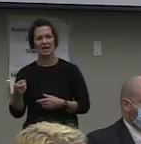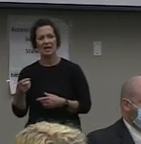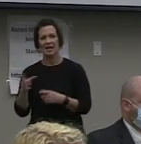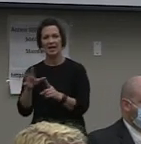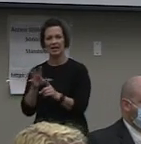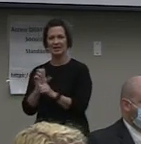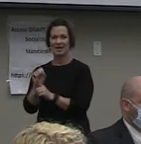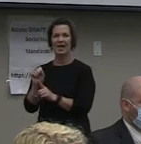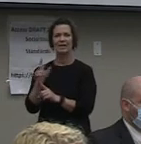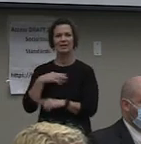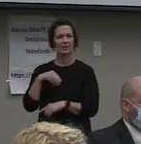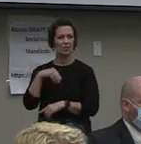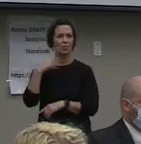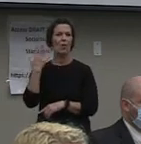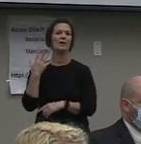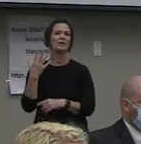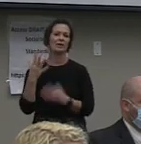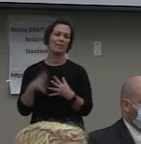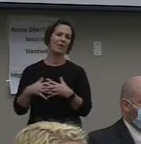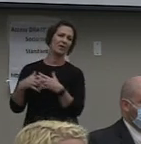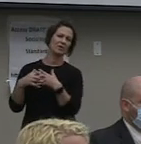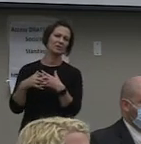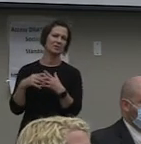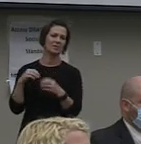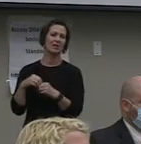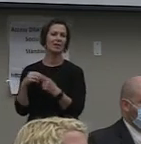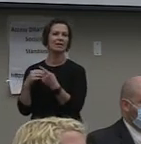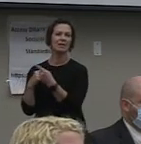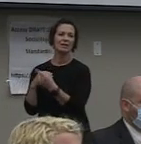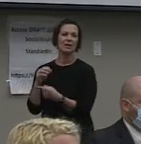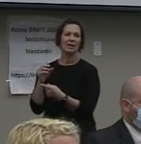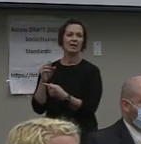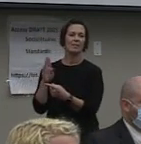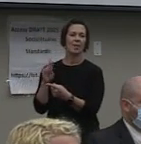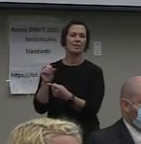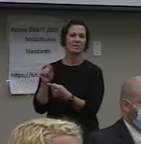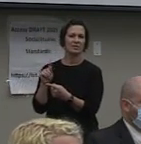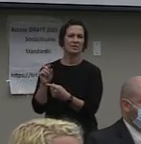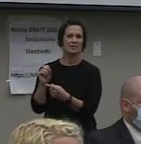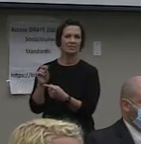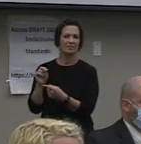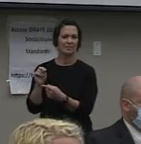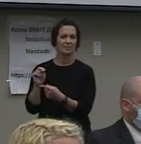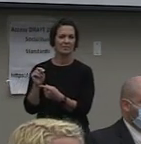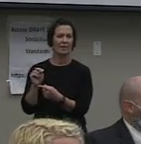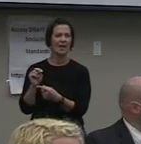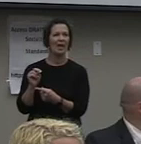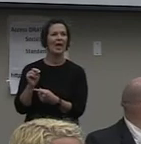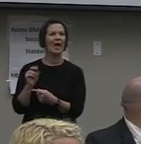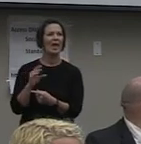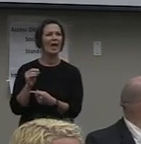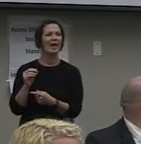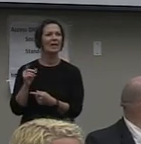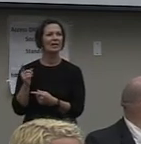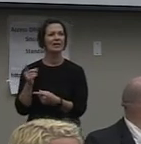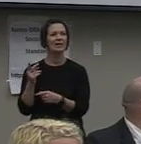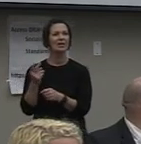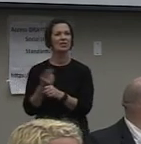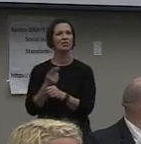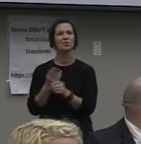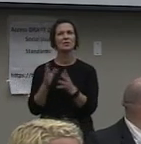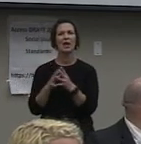of English heritage, in Boston. He passed discriminatory taxation and used a lot of